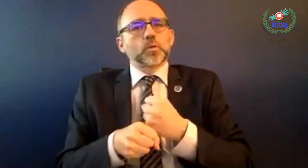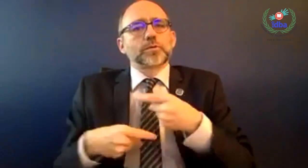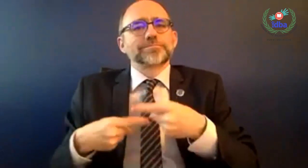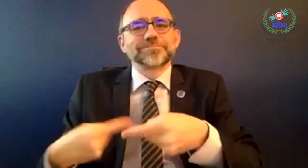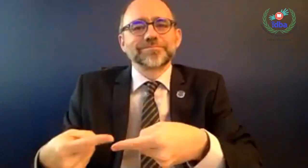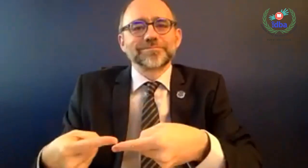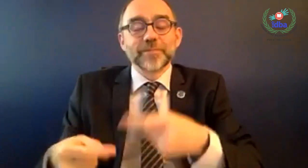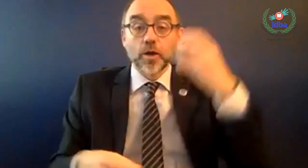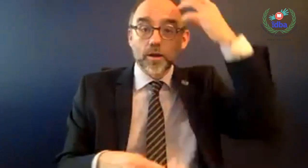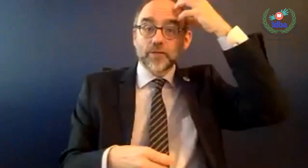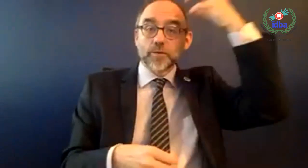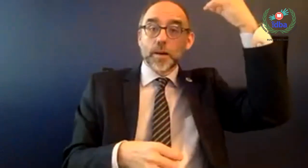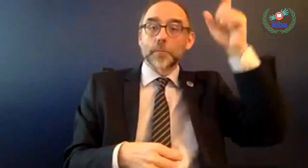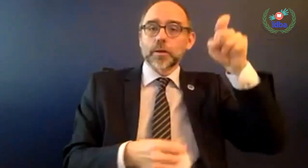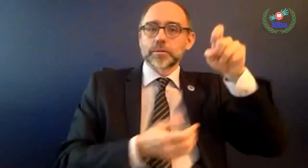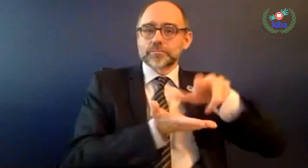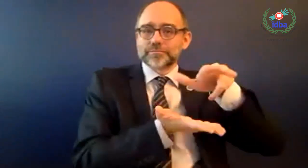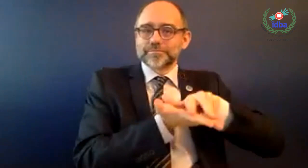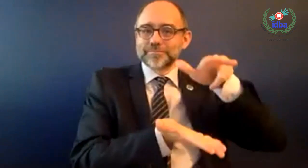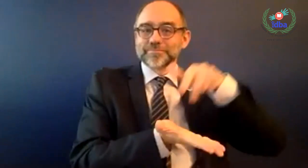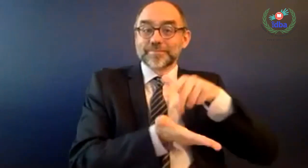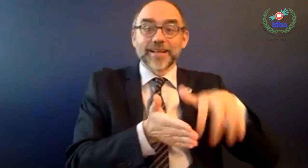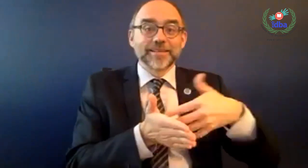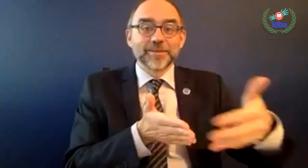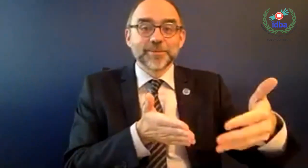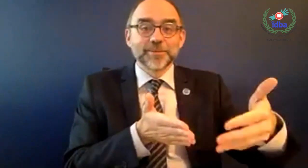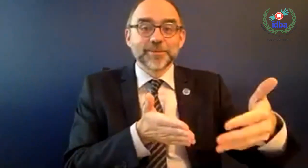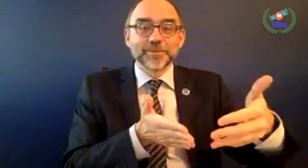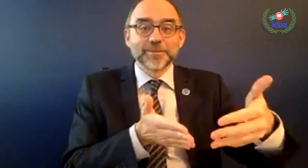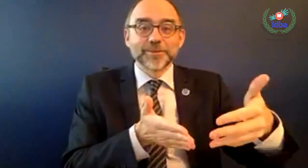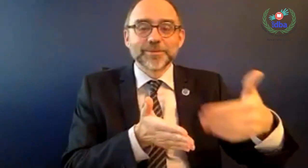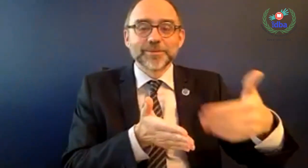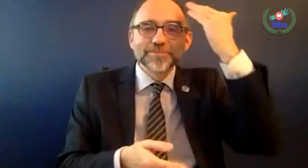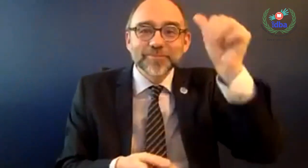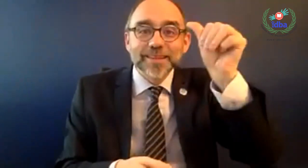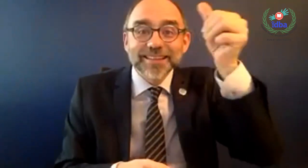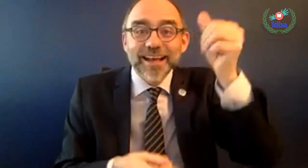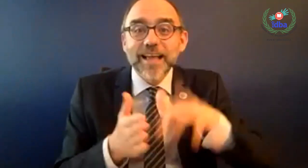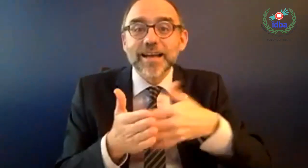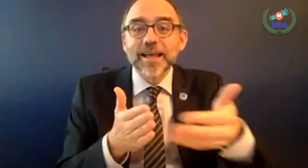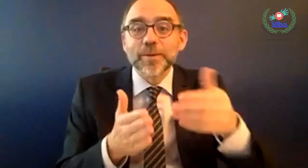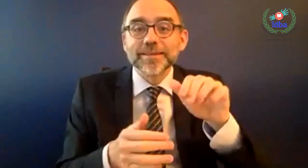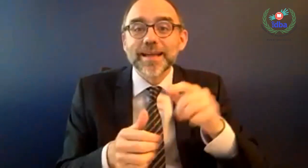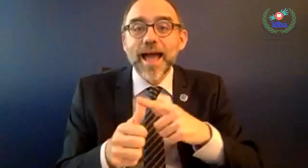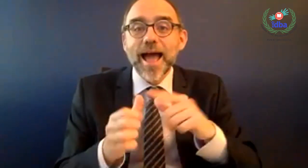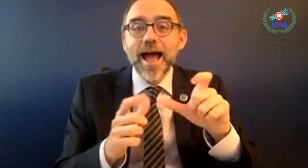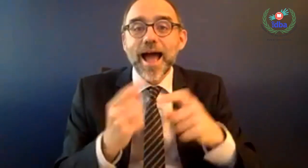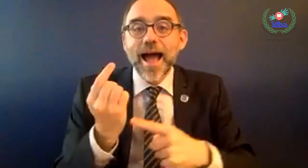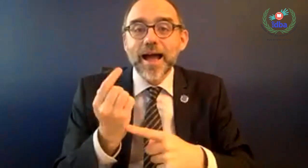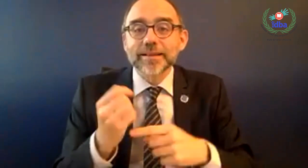all must have recognized sign language. And government must approve the nation's sign language. For example,